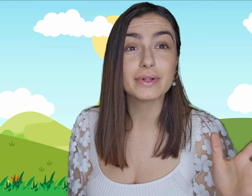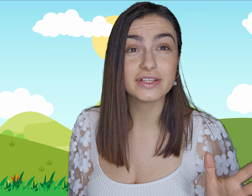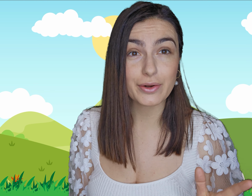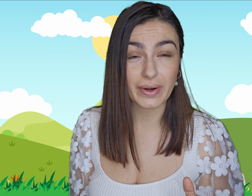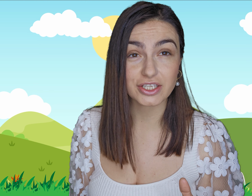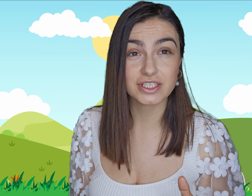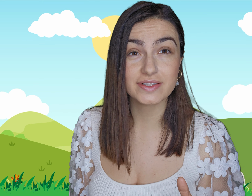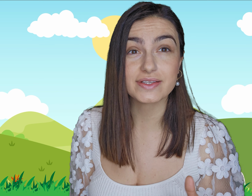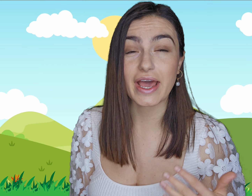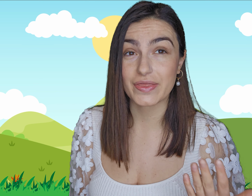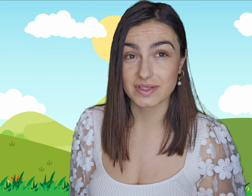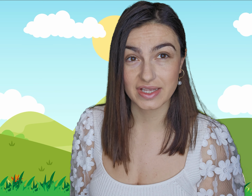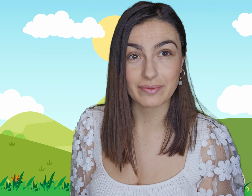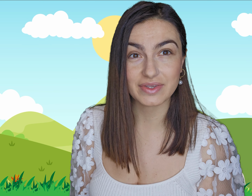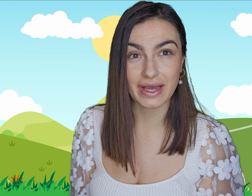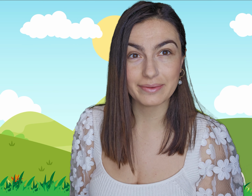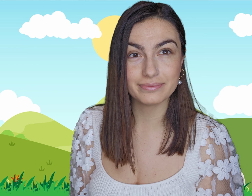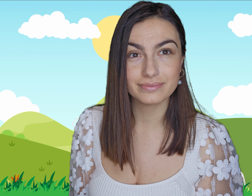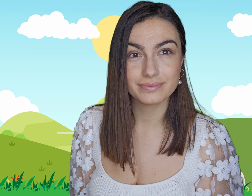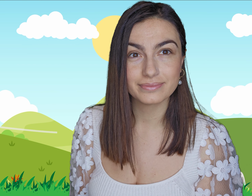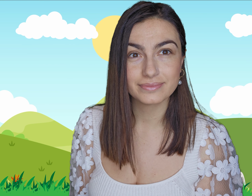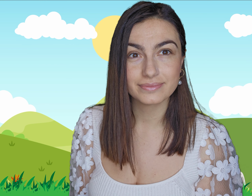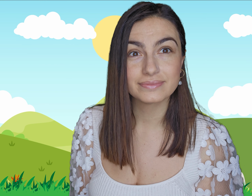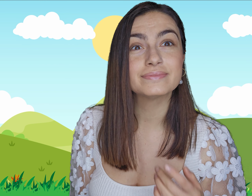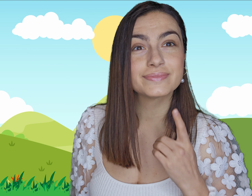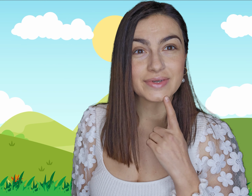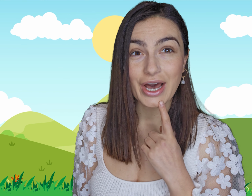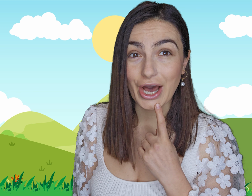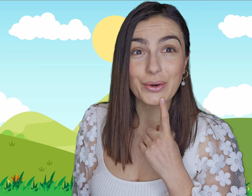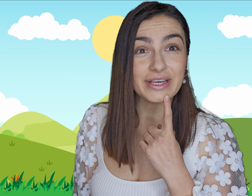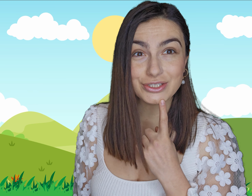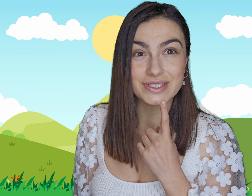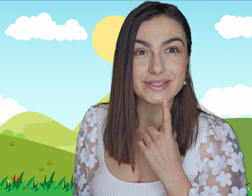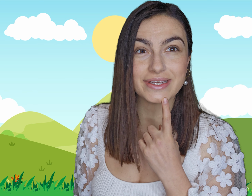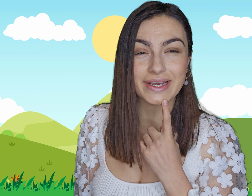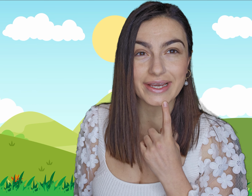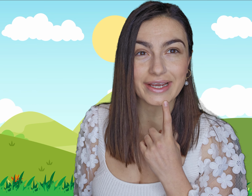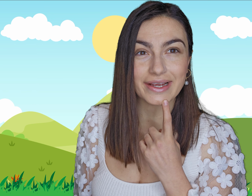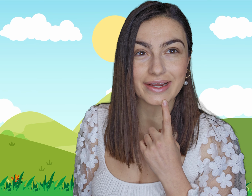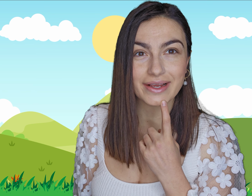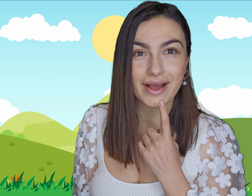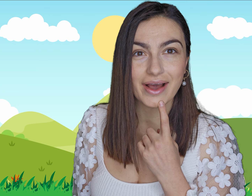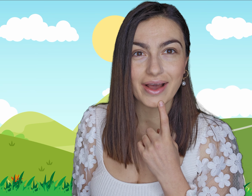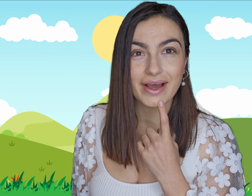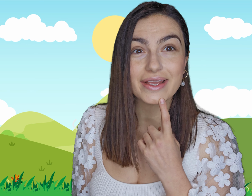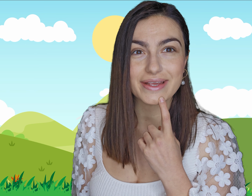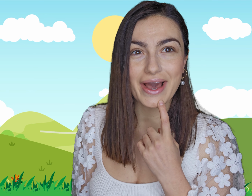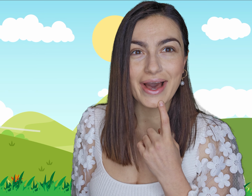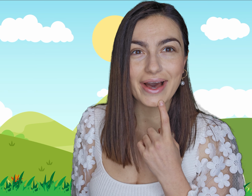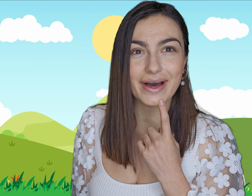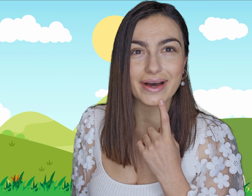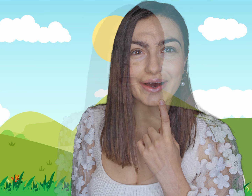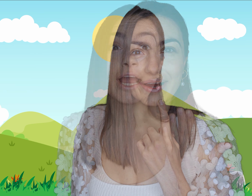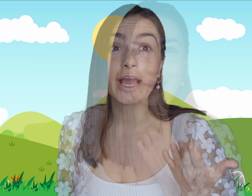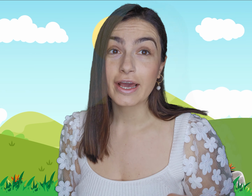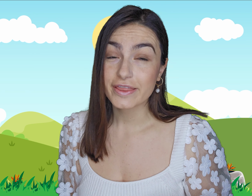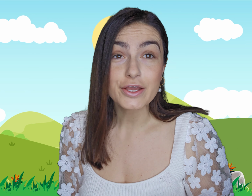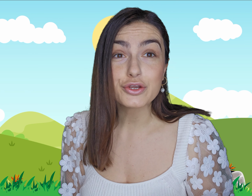directions at the same time how interesting yeah thank you